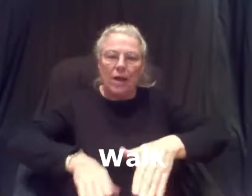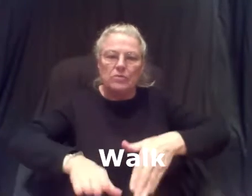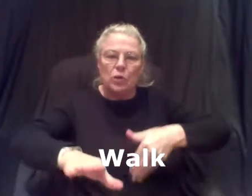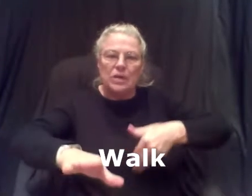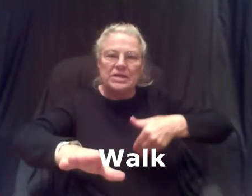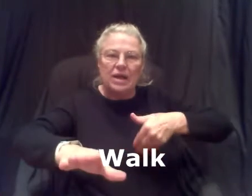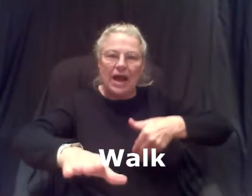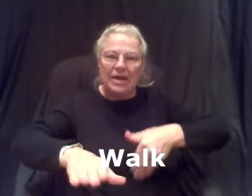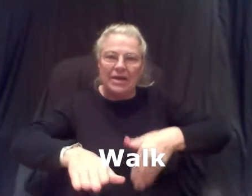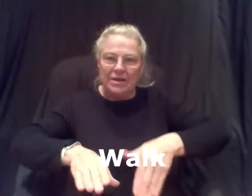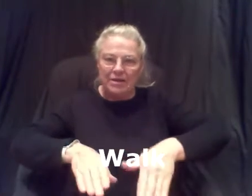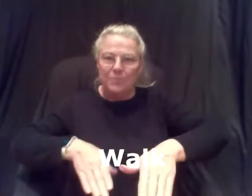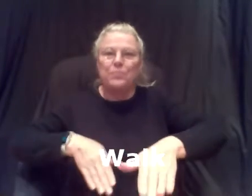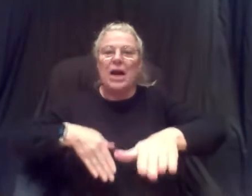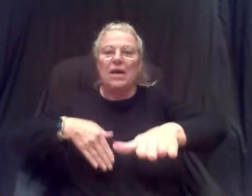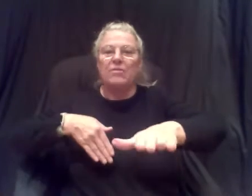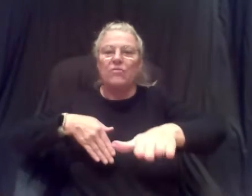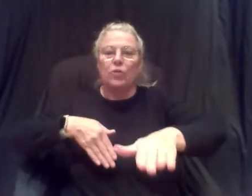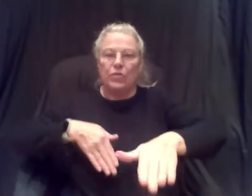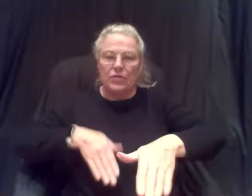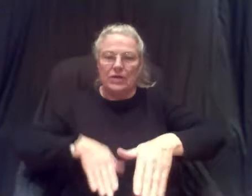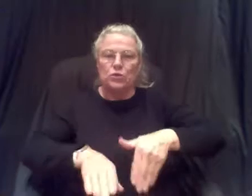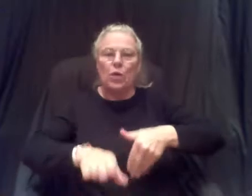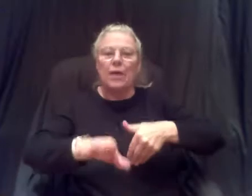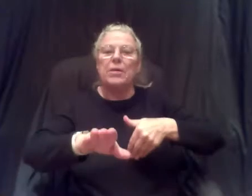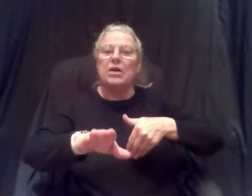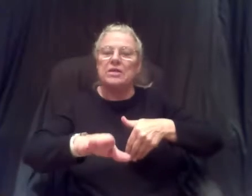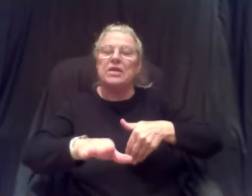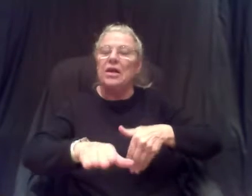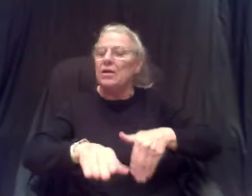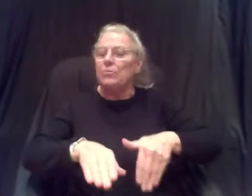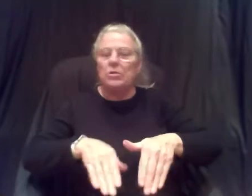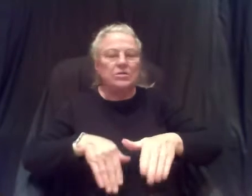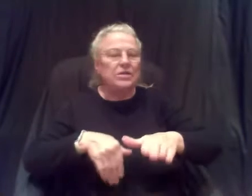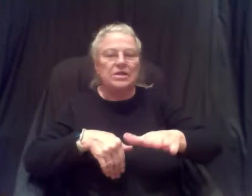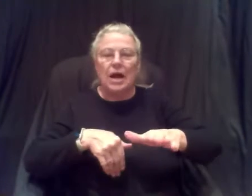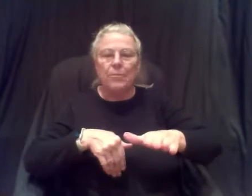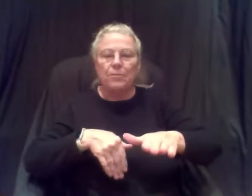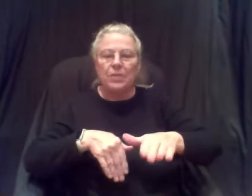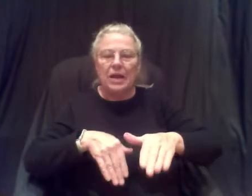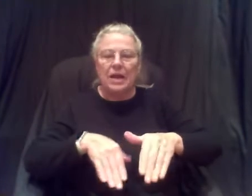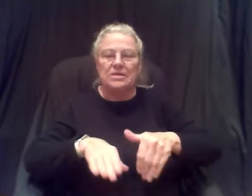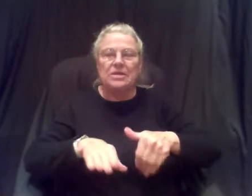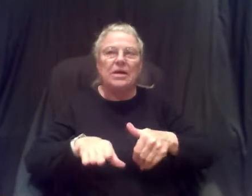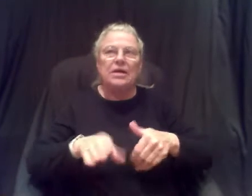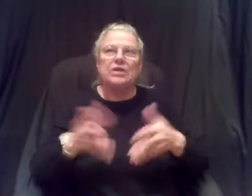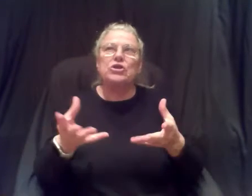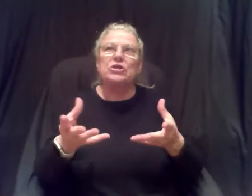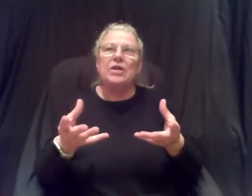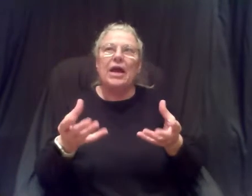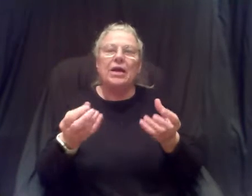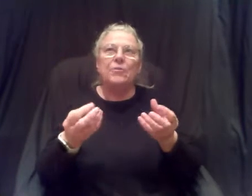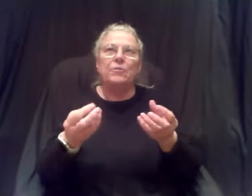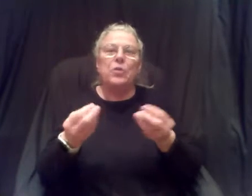we slide it back and forth this way because most of the time it's just like